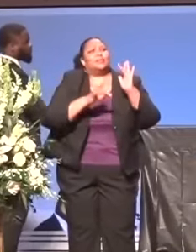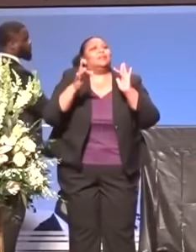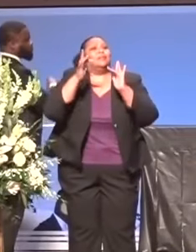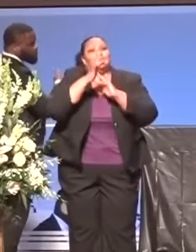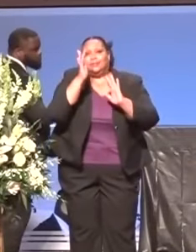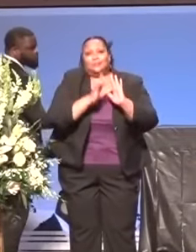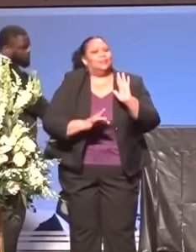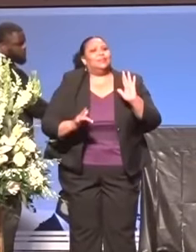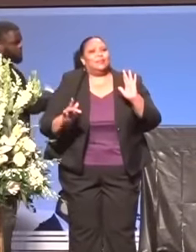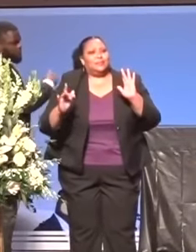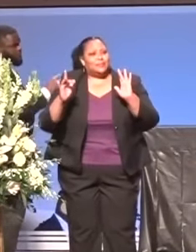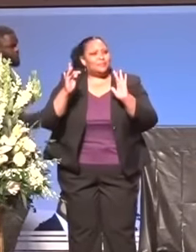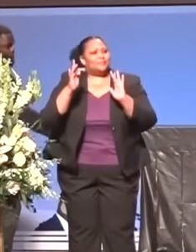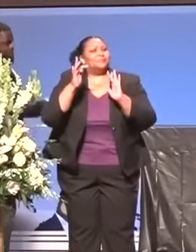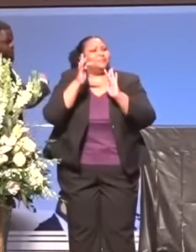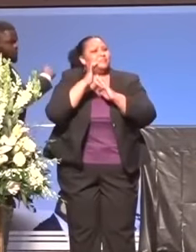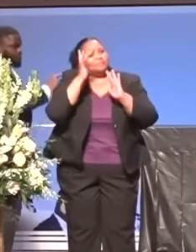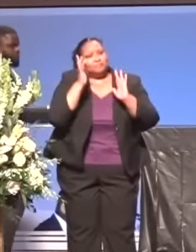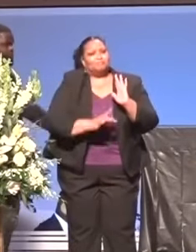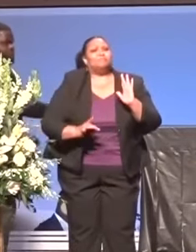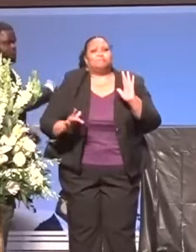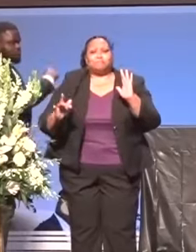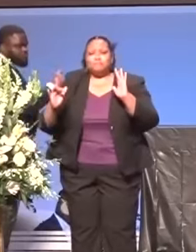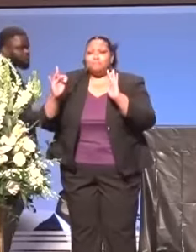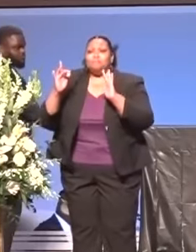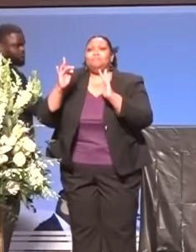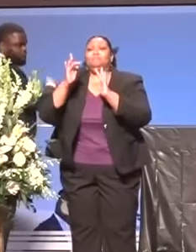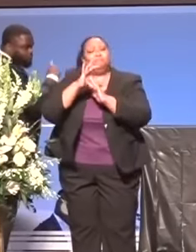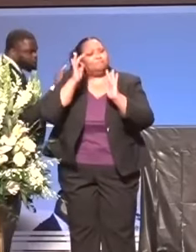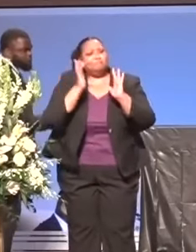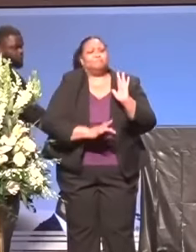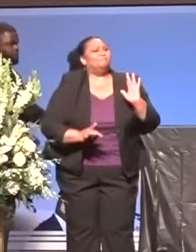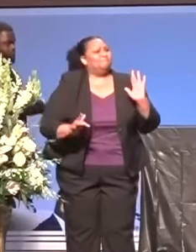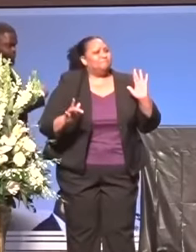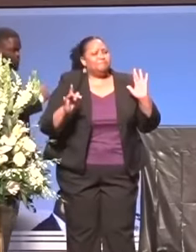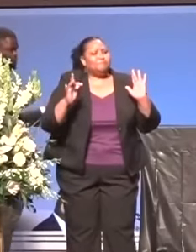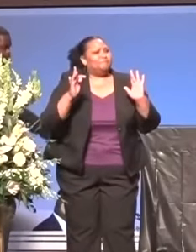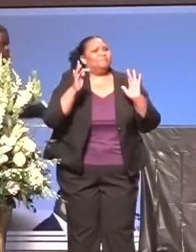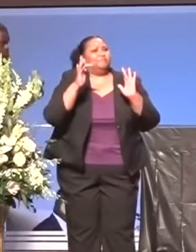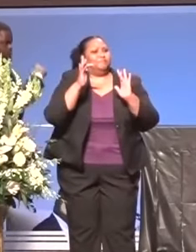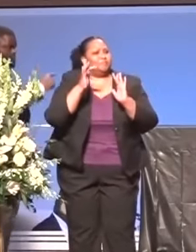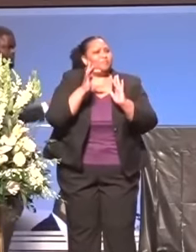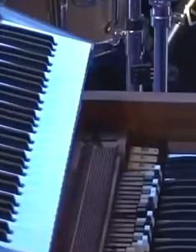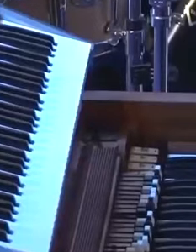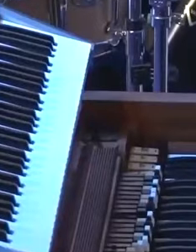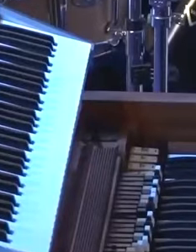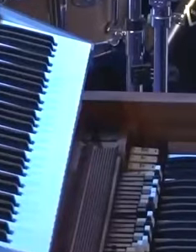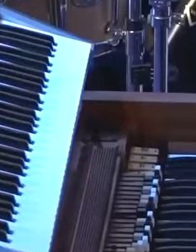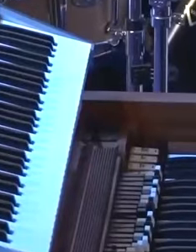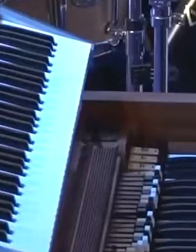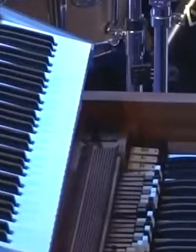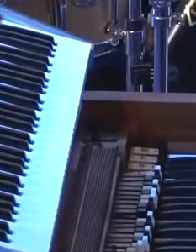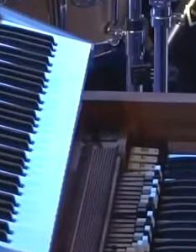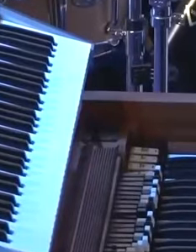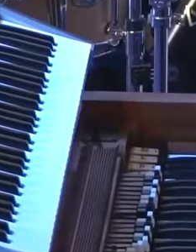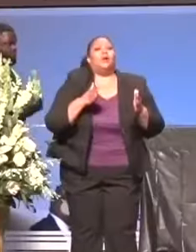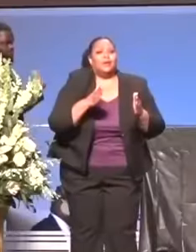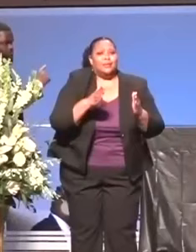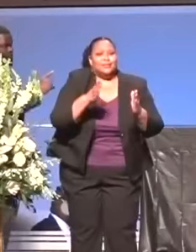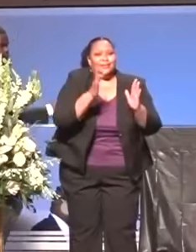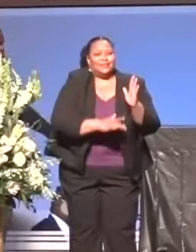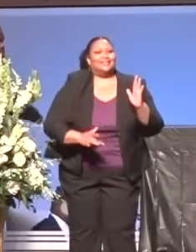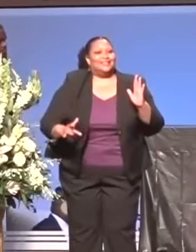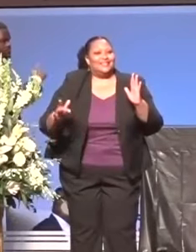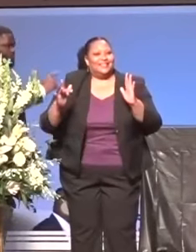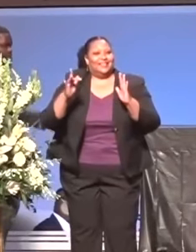Jesus. Jesus. Jesus. Jesus. My way in.